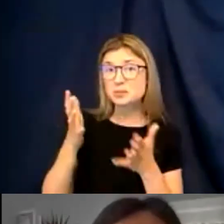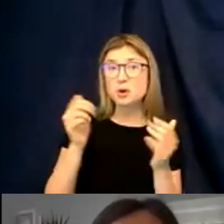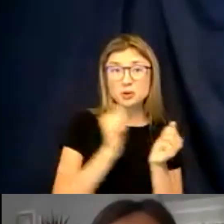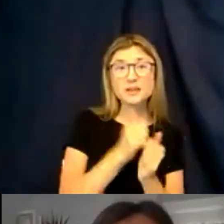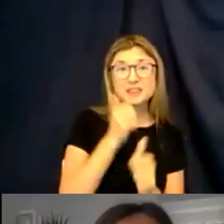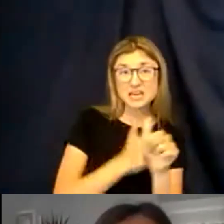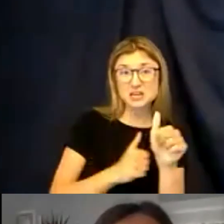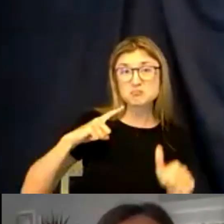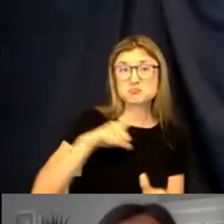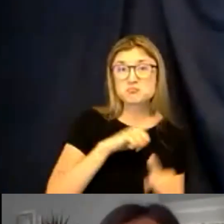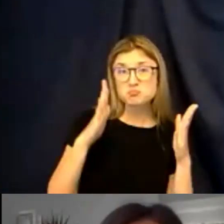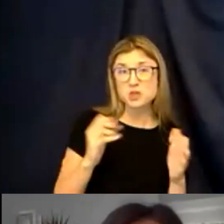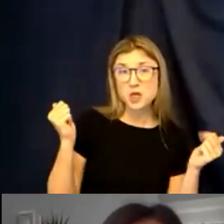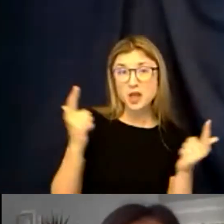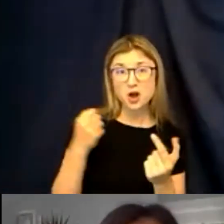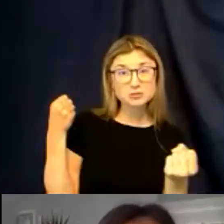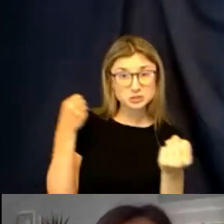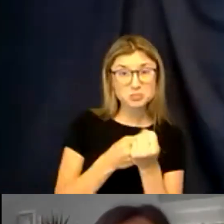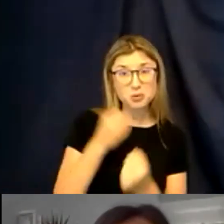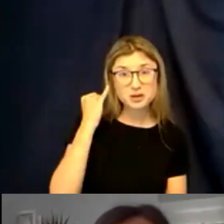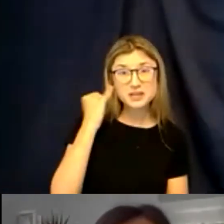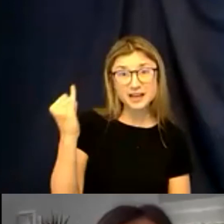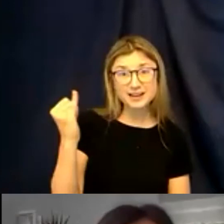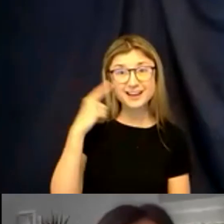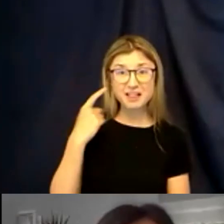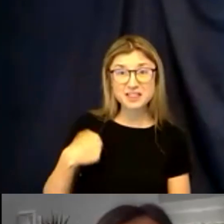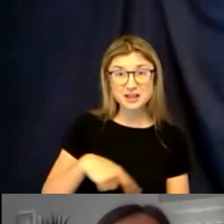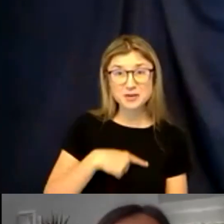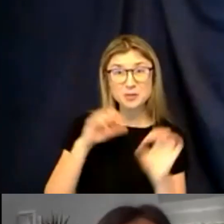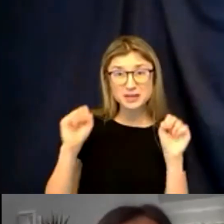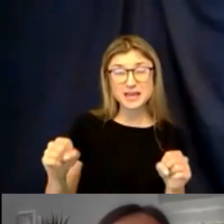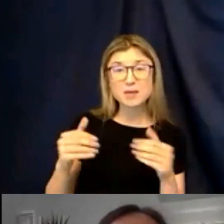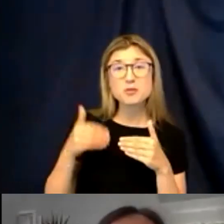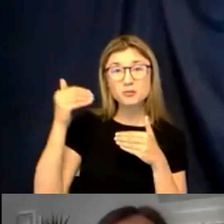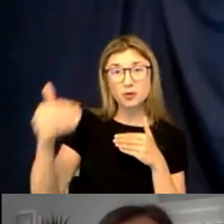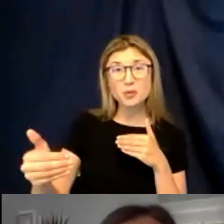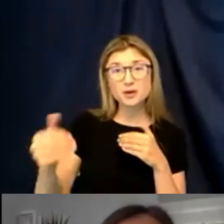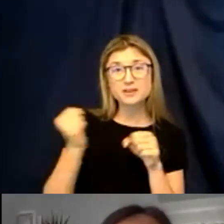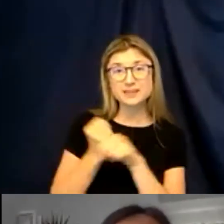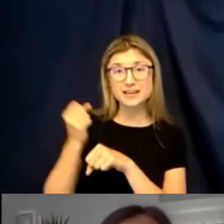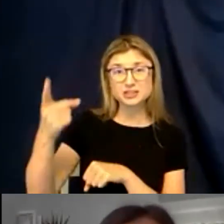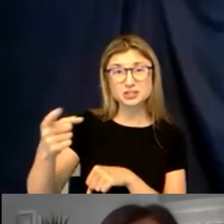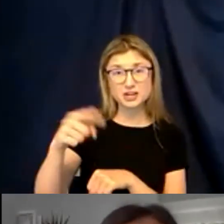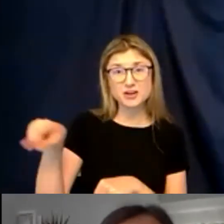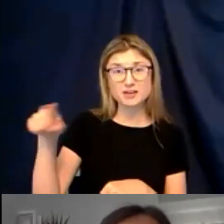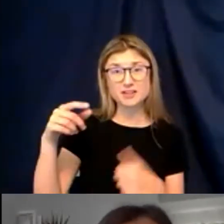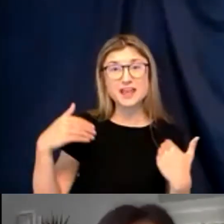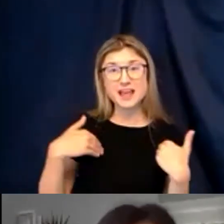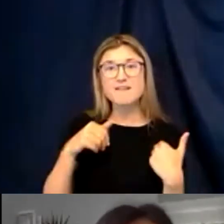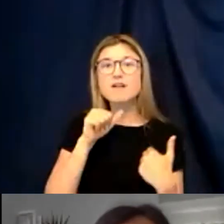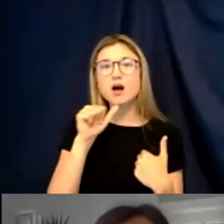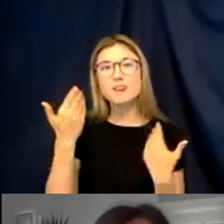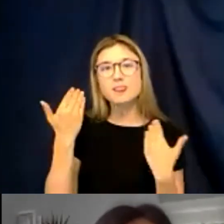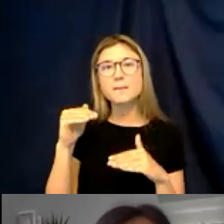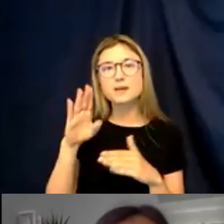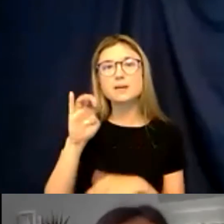the idea. So I feel like we could move forward with that next year, and they have unlimited bills. So I